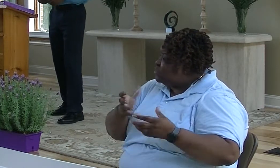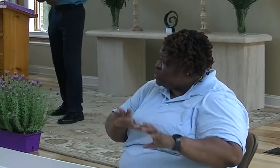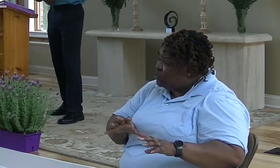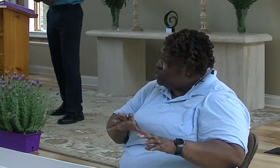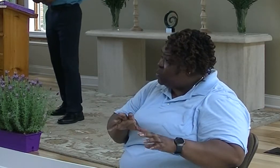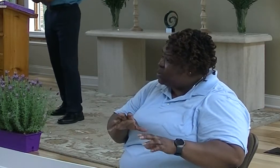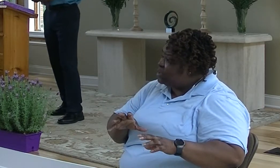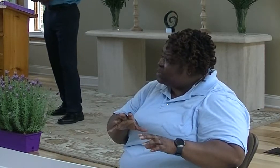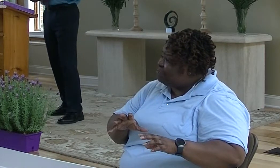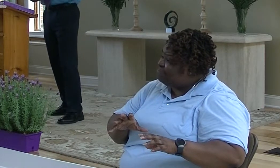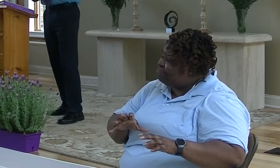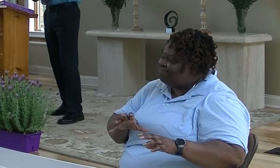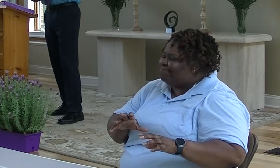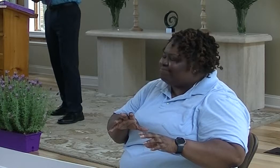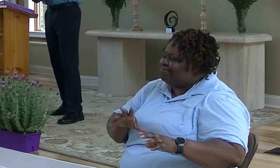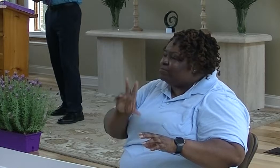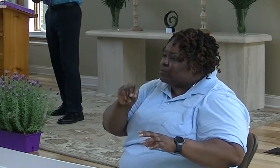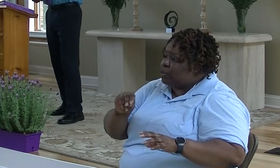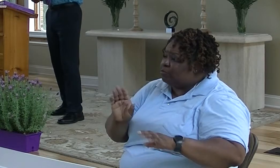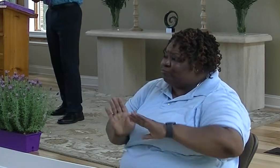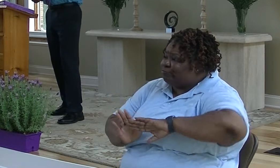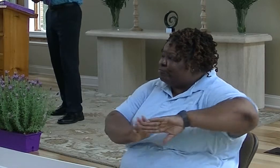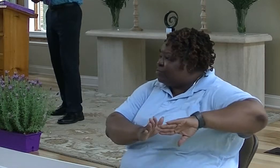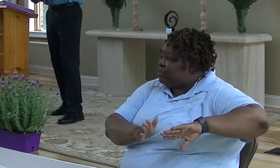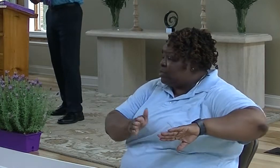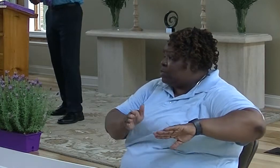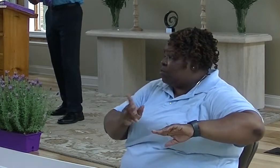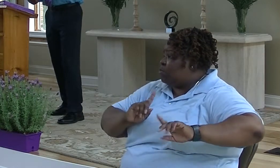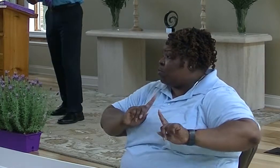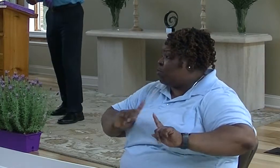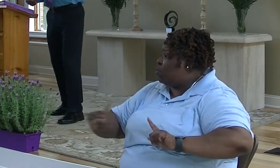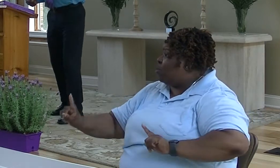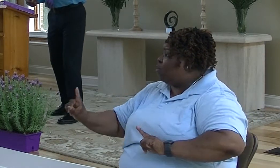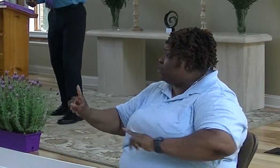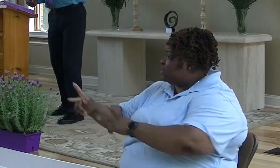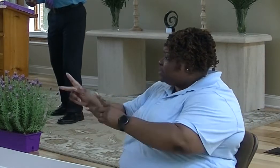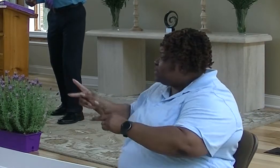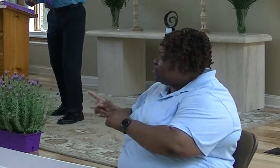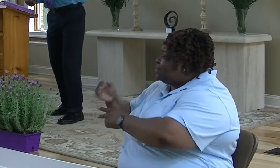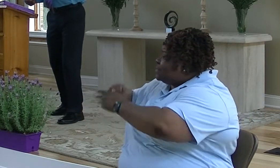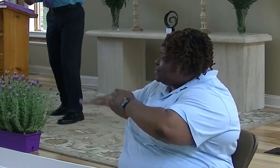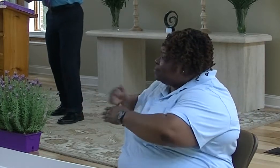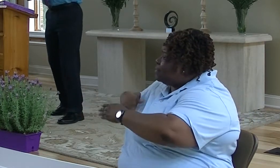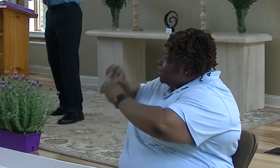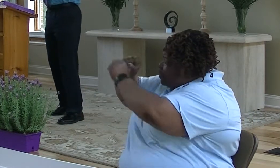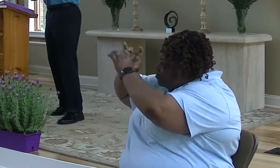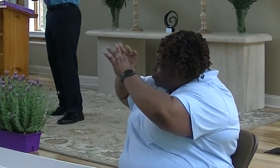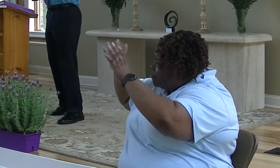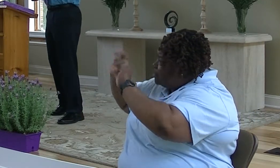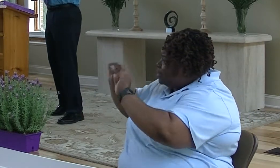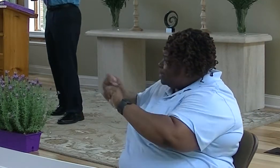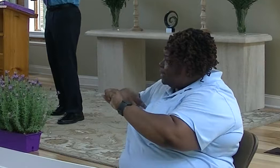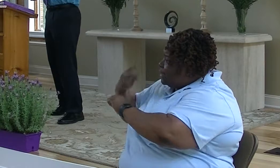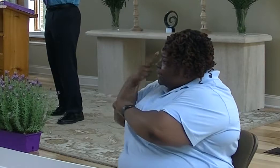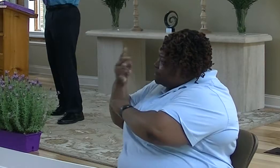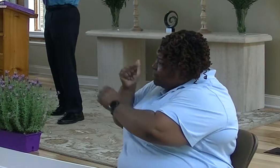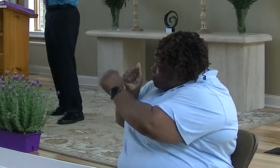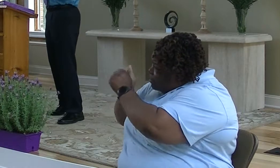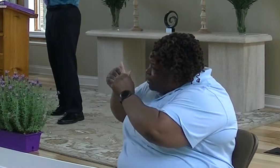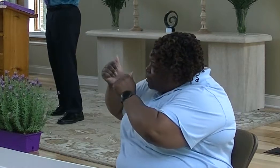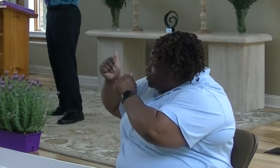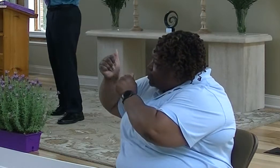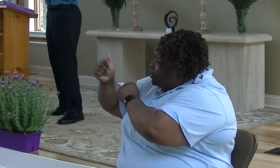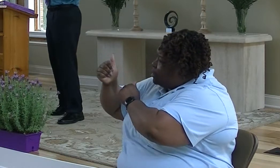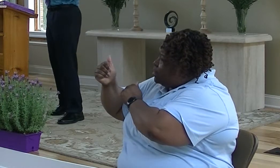place of, in my imagination, can I see beyond